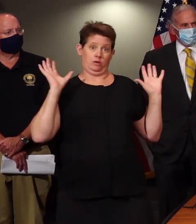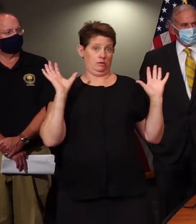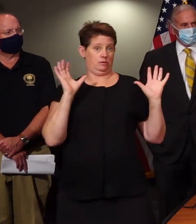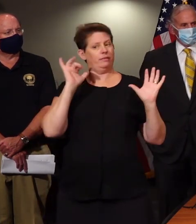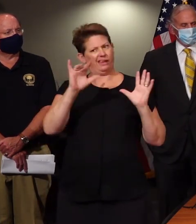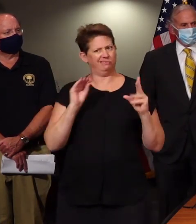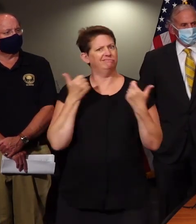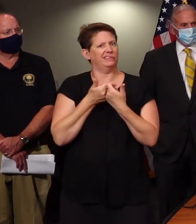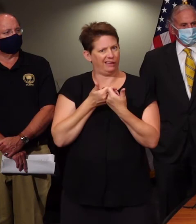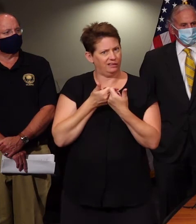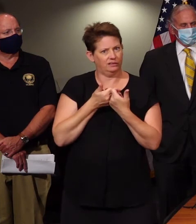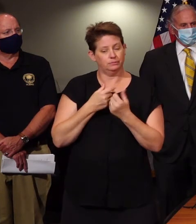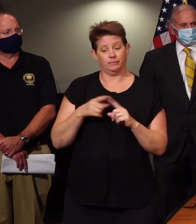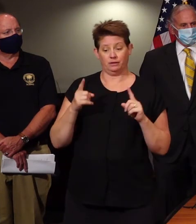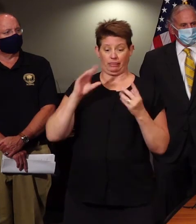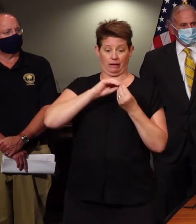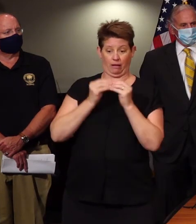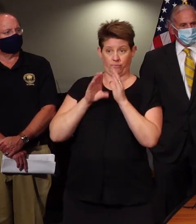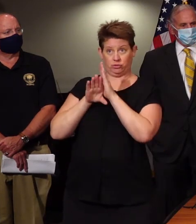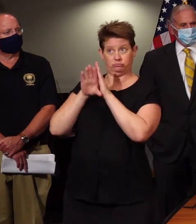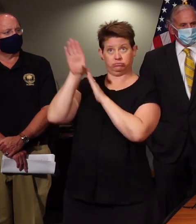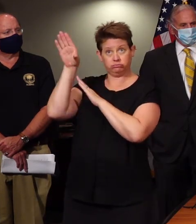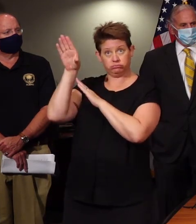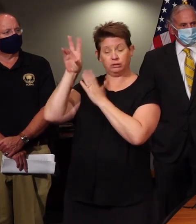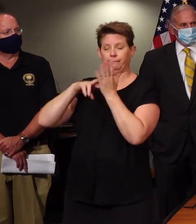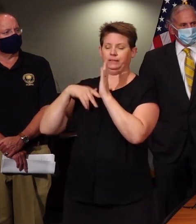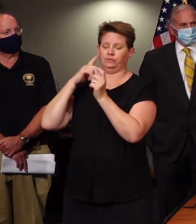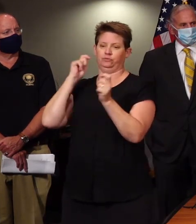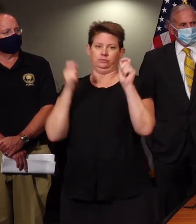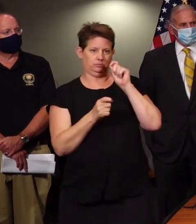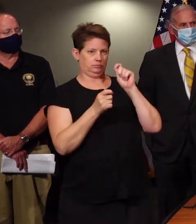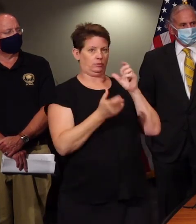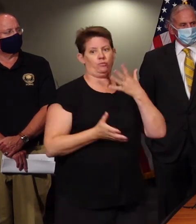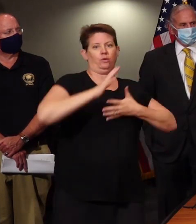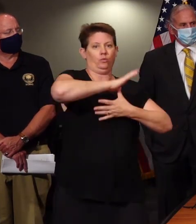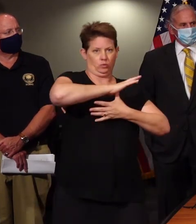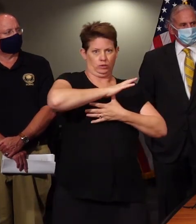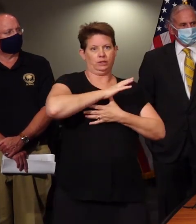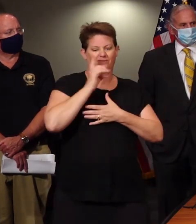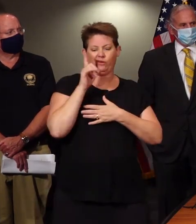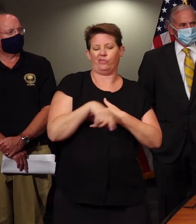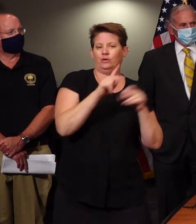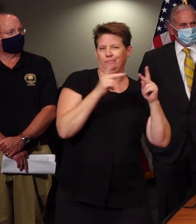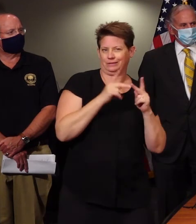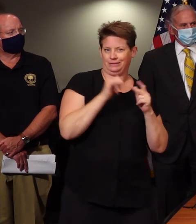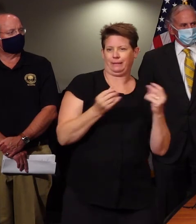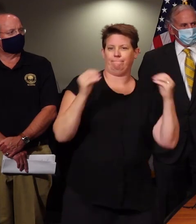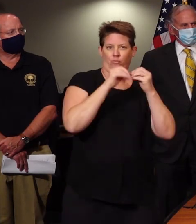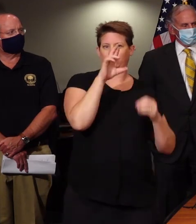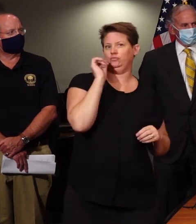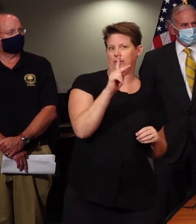challenging. But as cases increase, we have to prioritize on settings where the risk is higher. So as,